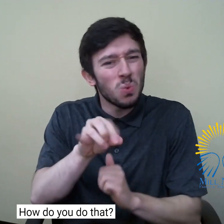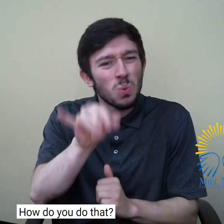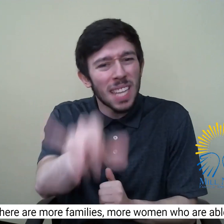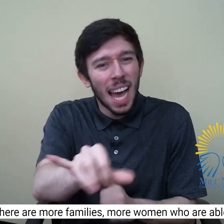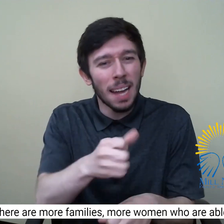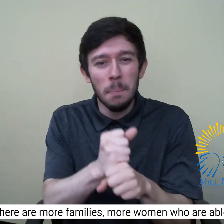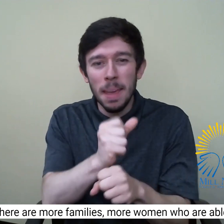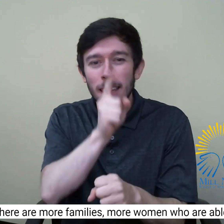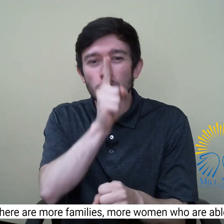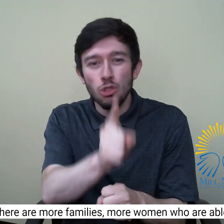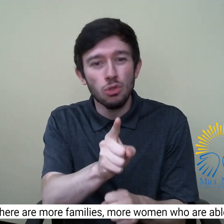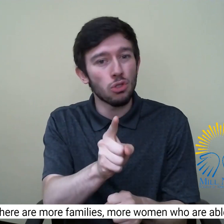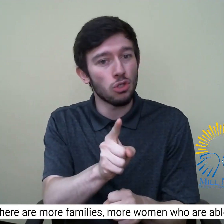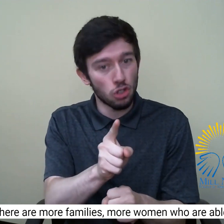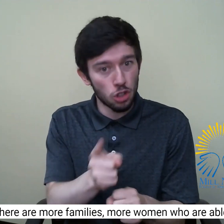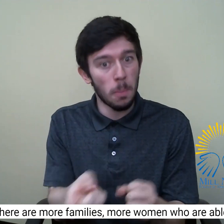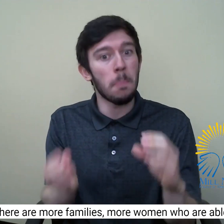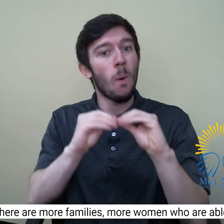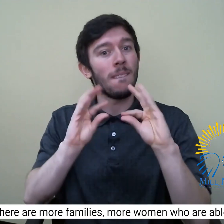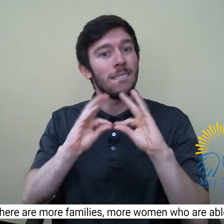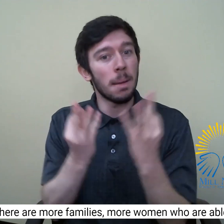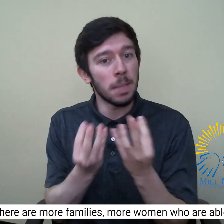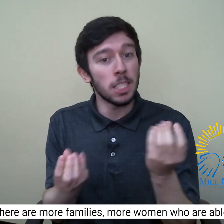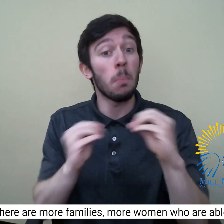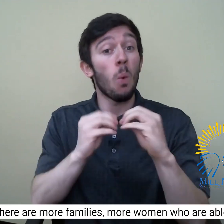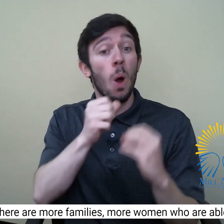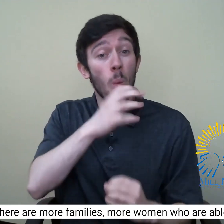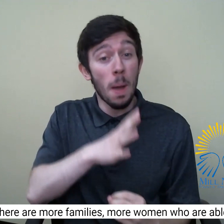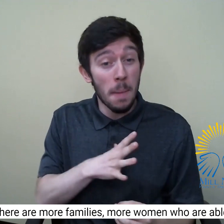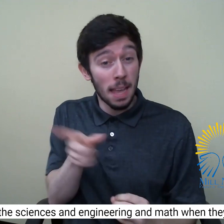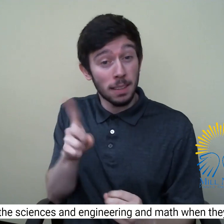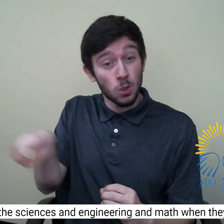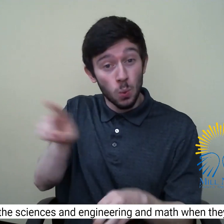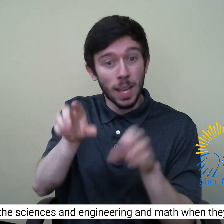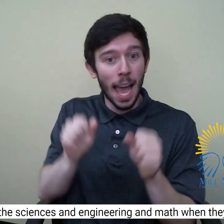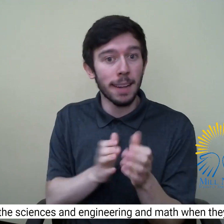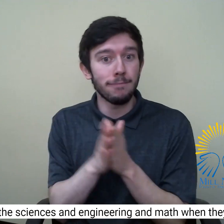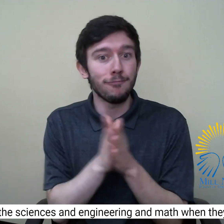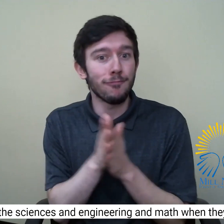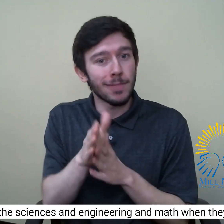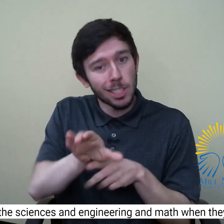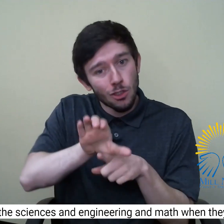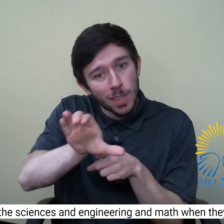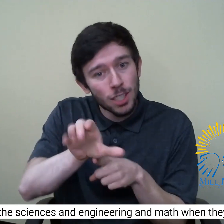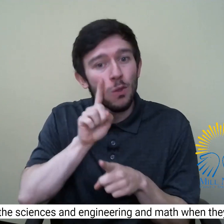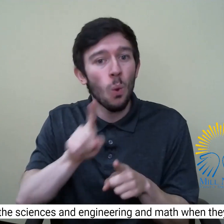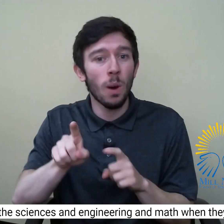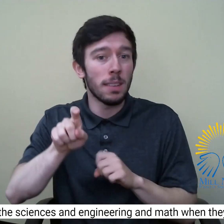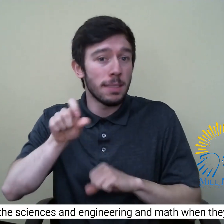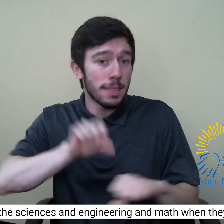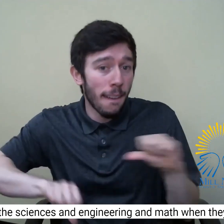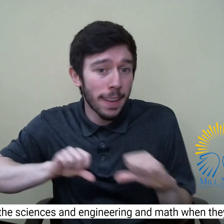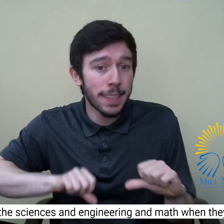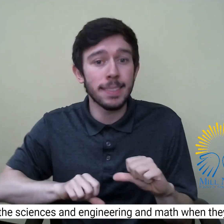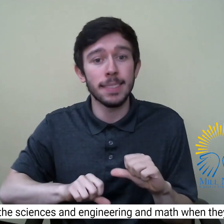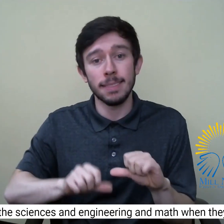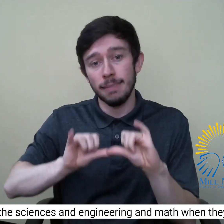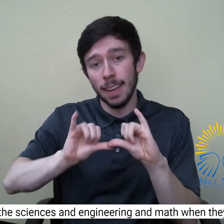and make sure that there are more families, more women who are able to pursue careers in the sciences and in engineering and math, when